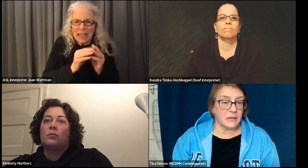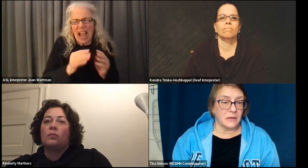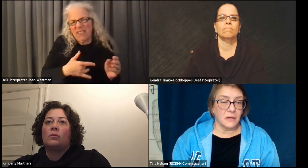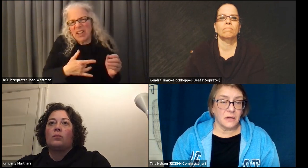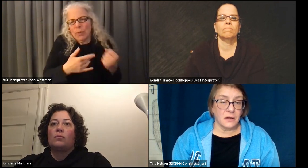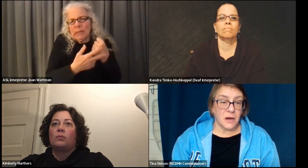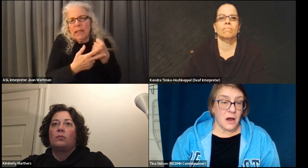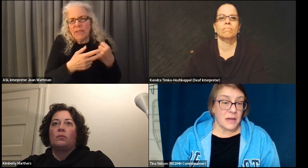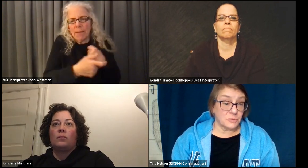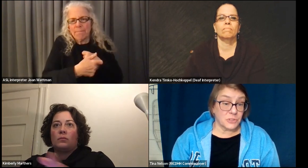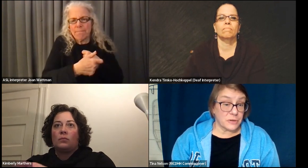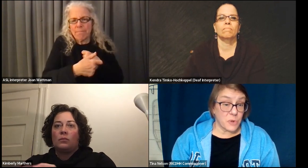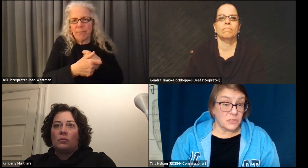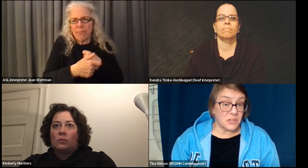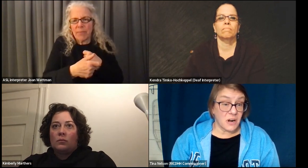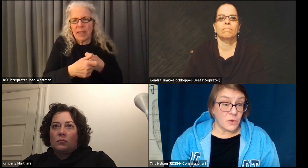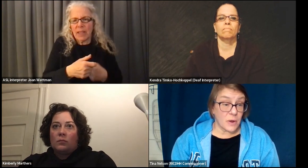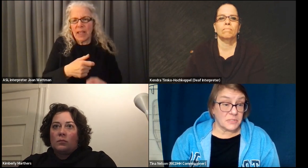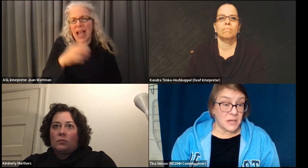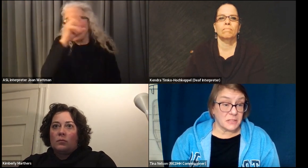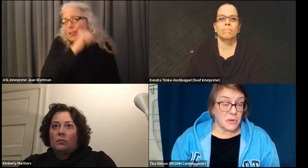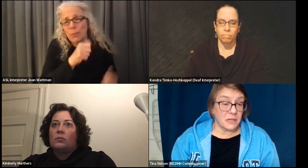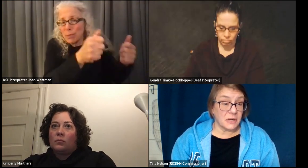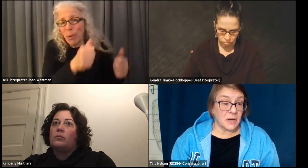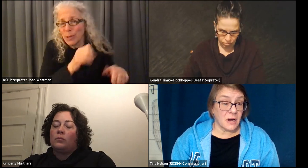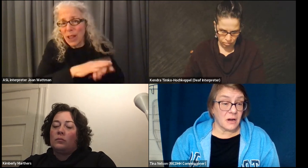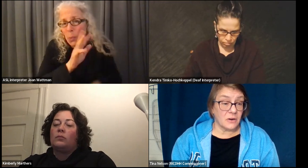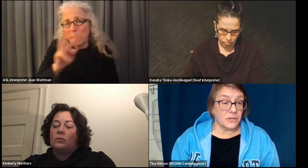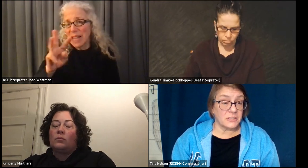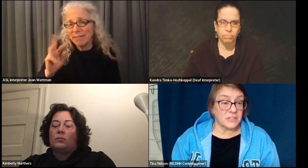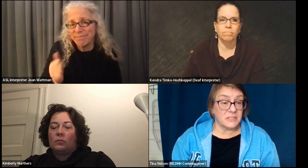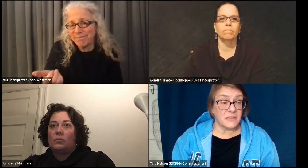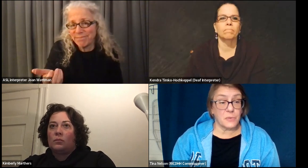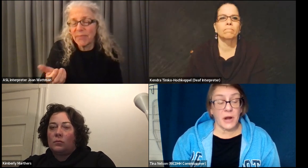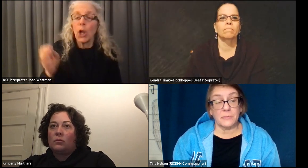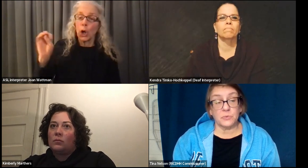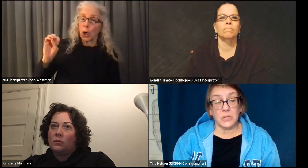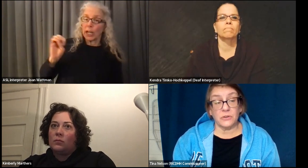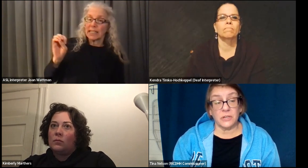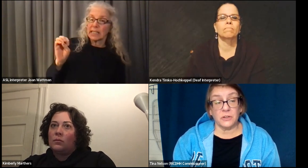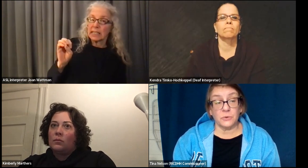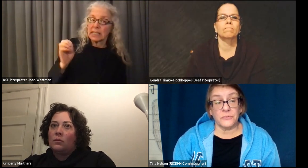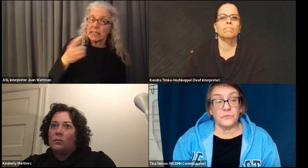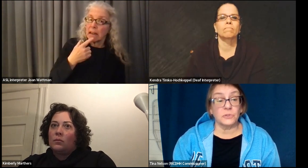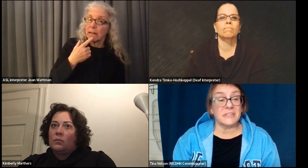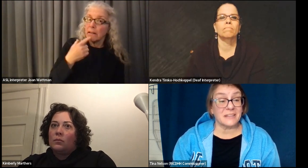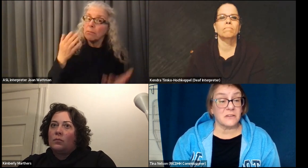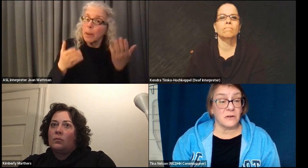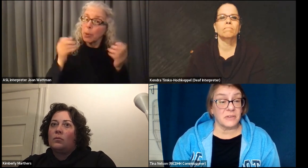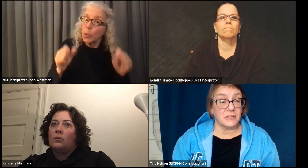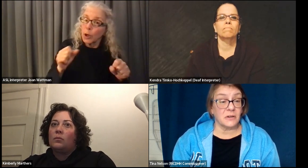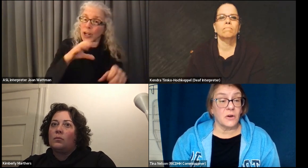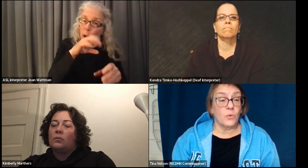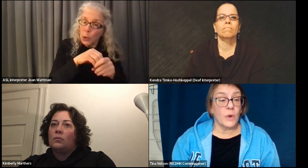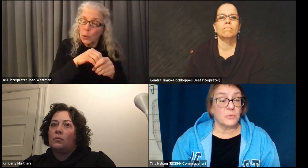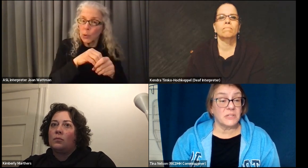time by, I assume it's already posted on our website, but Ernest had said that perhaps we could include the full text